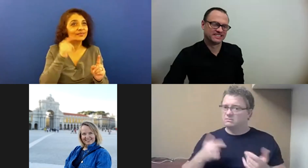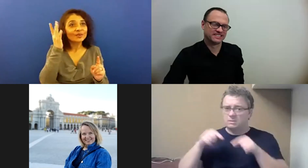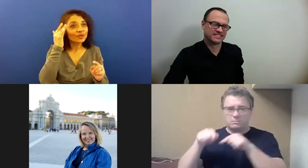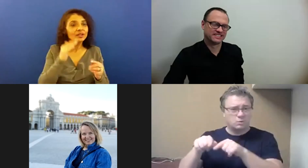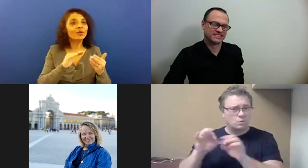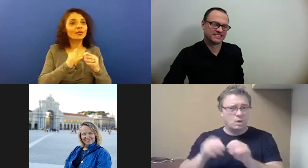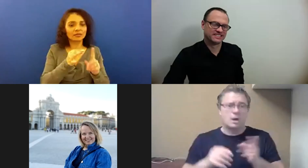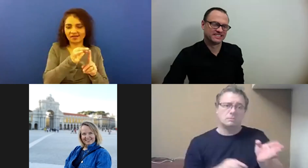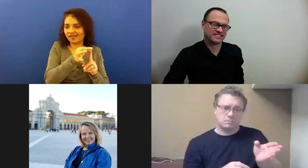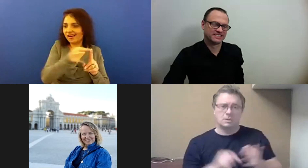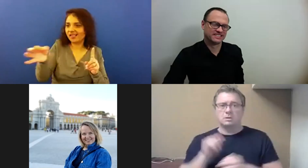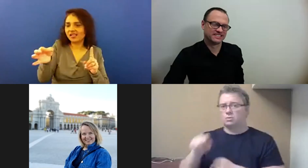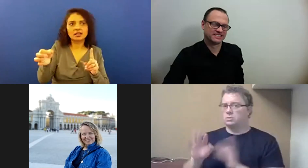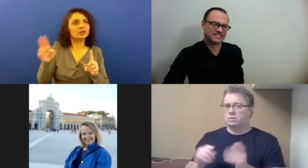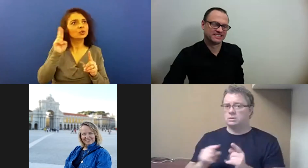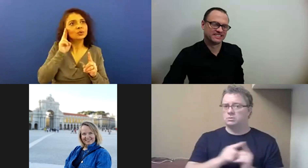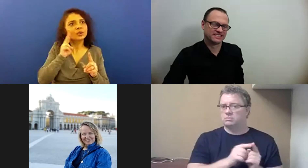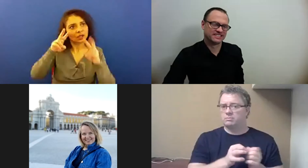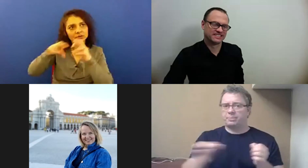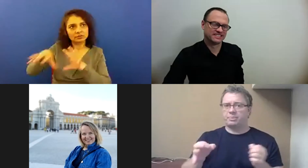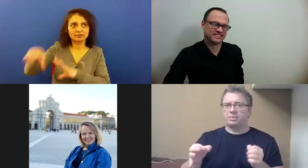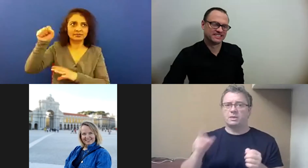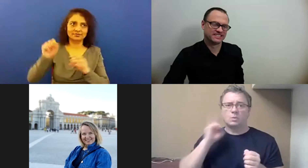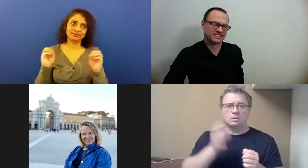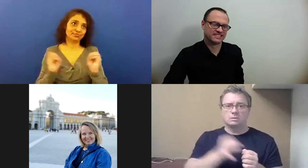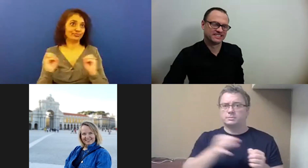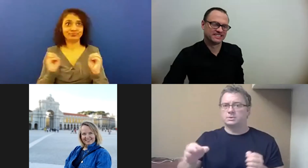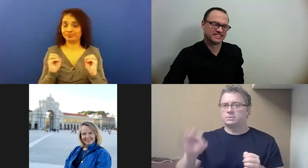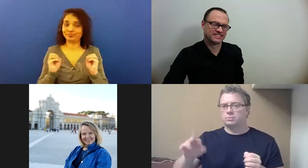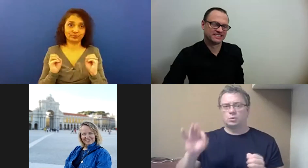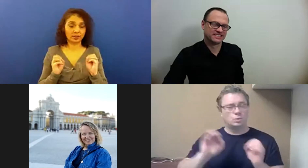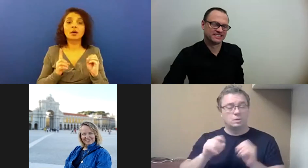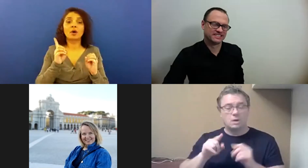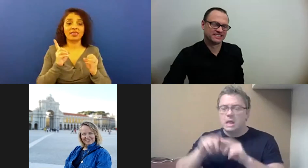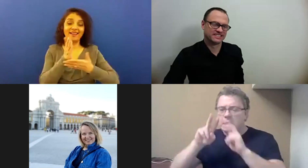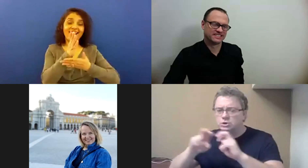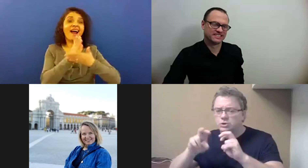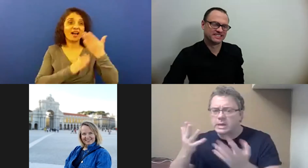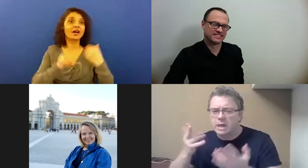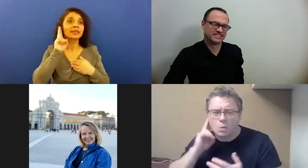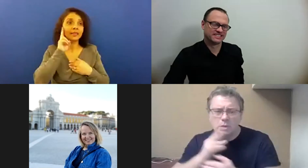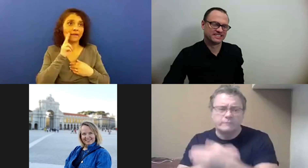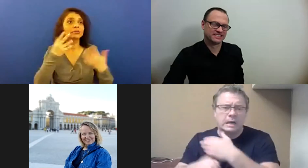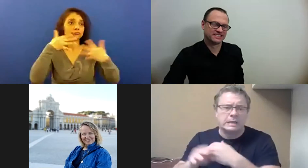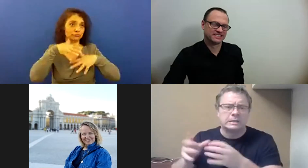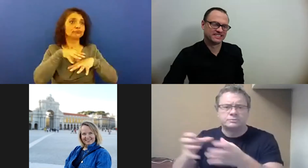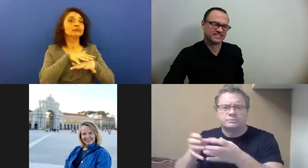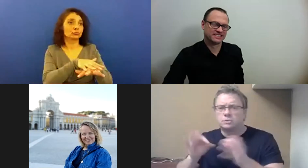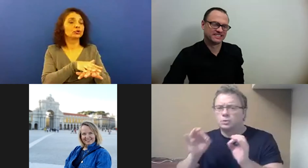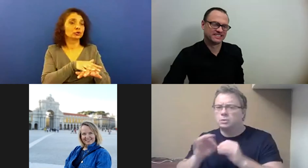And all of them told me, well, you're the first one we meet. And I told them, as a Roma